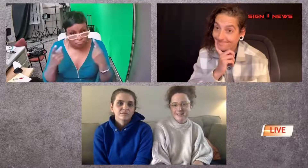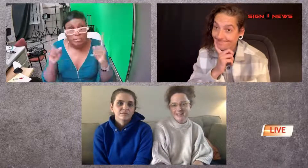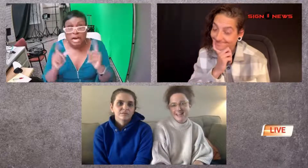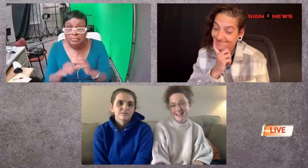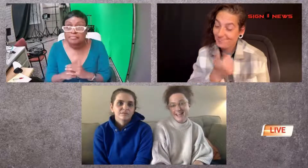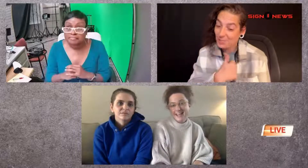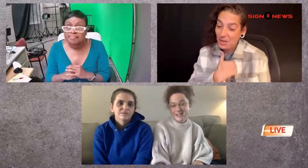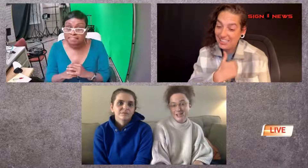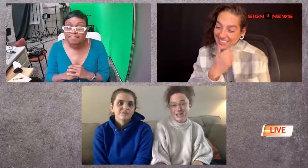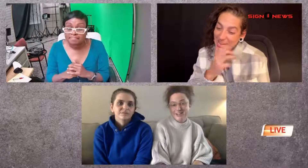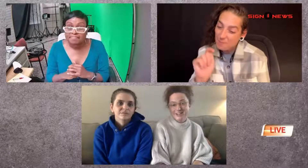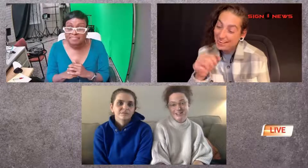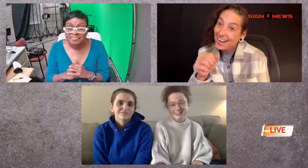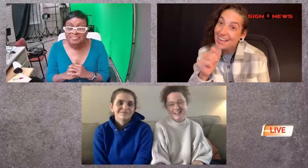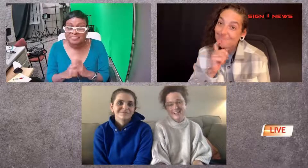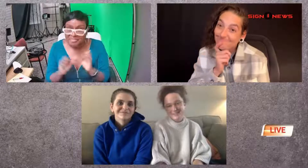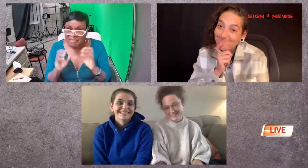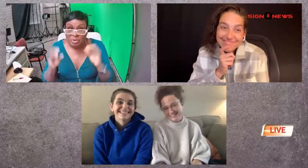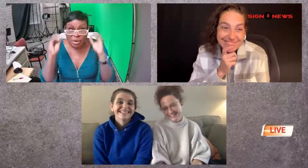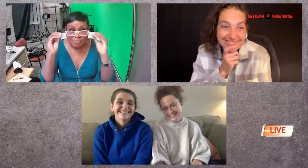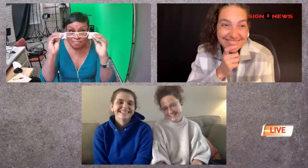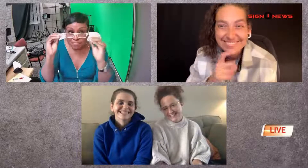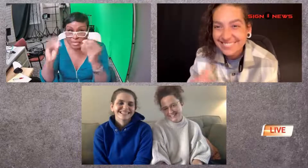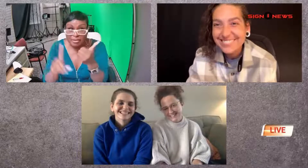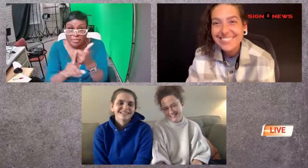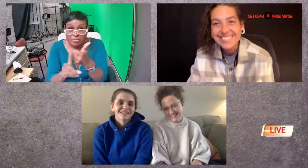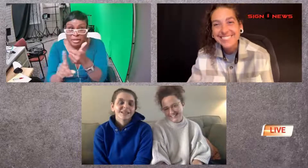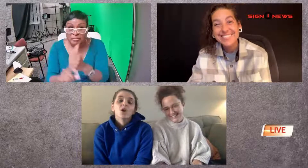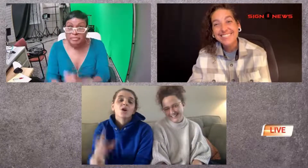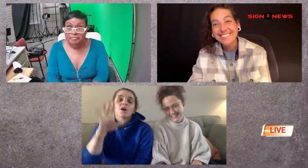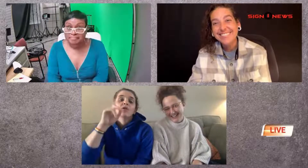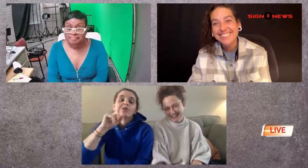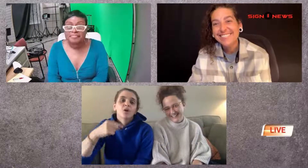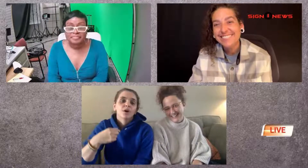everybody educated ourselves.